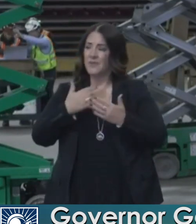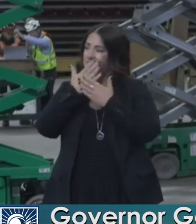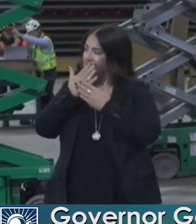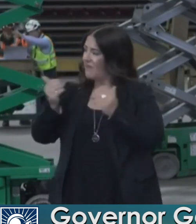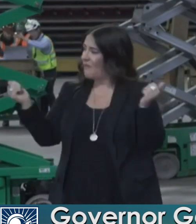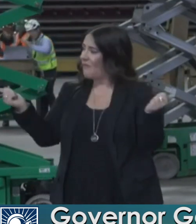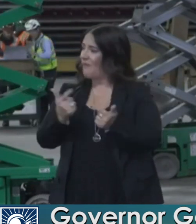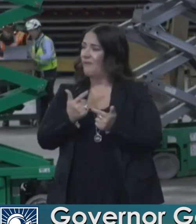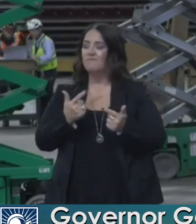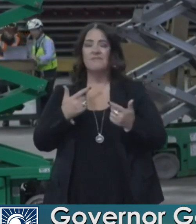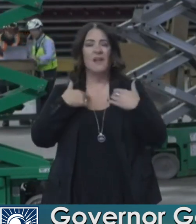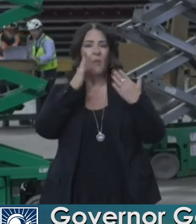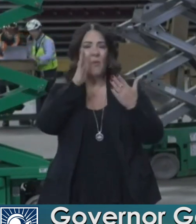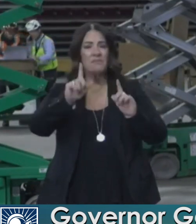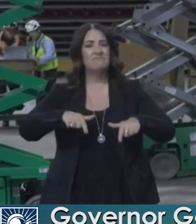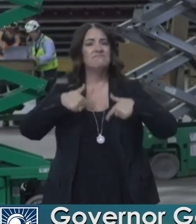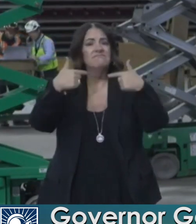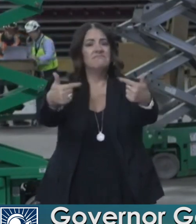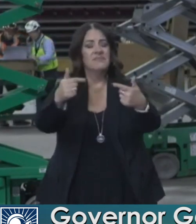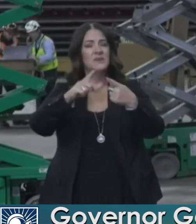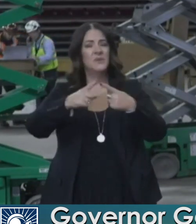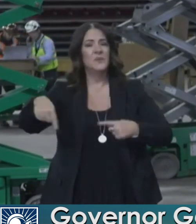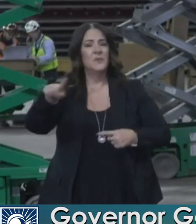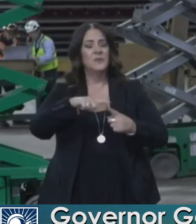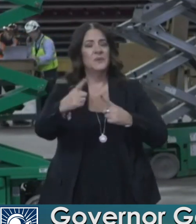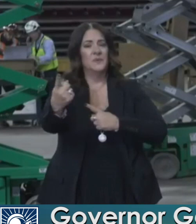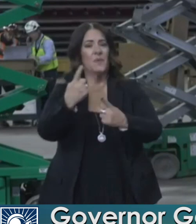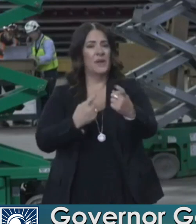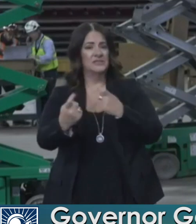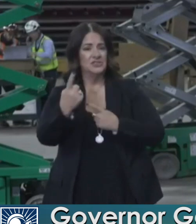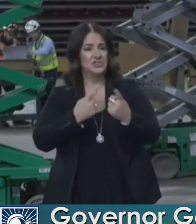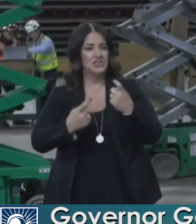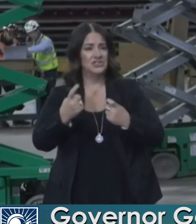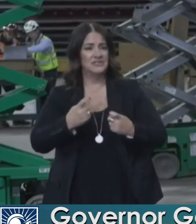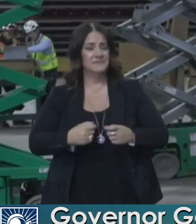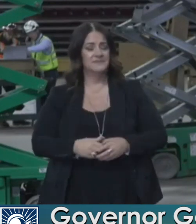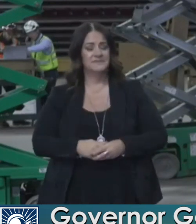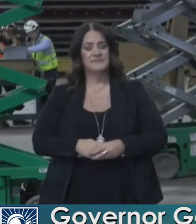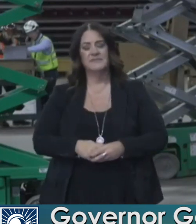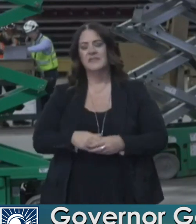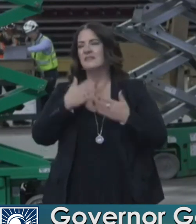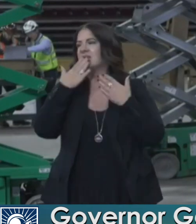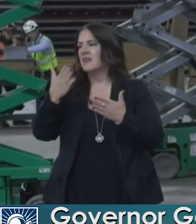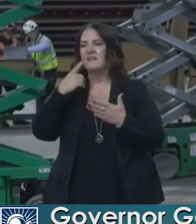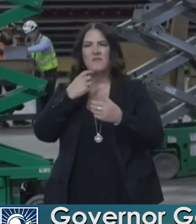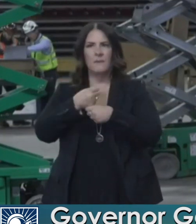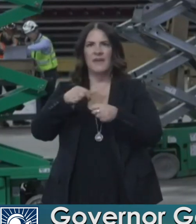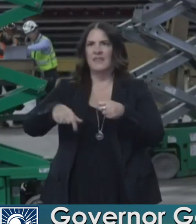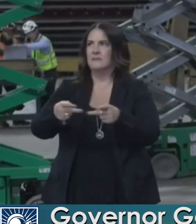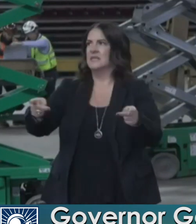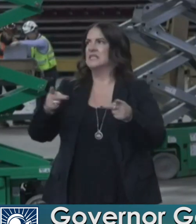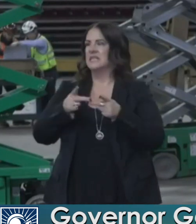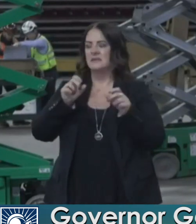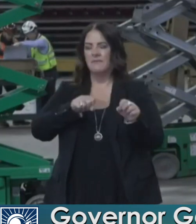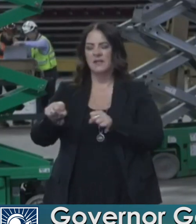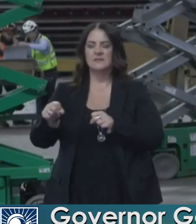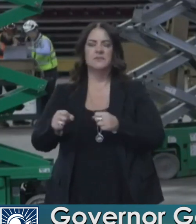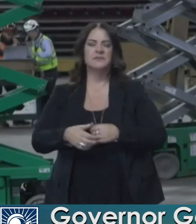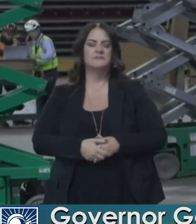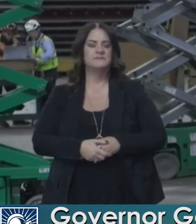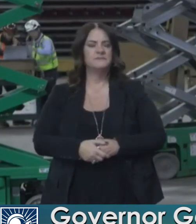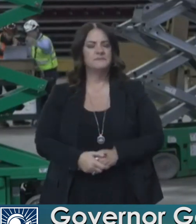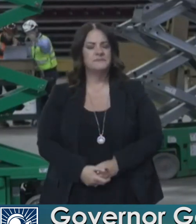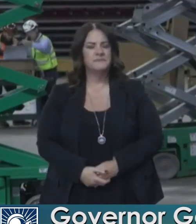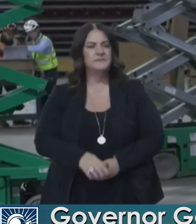everybody for making this particular site possible in such a quick period of time. Hi,